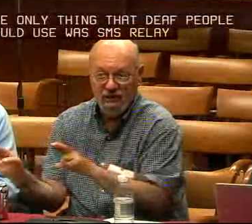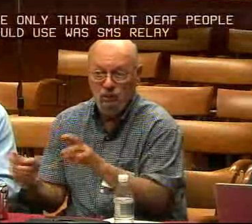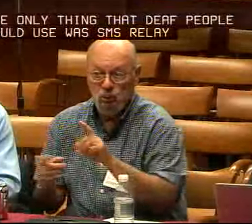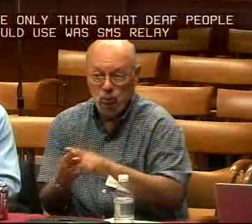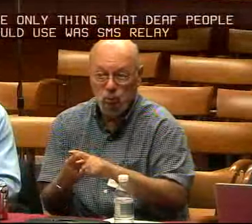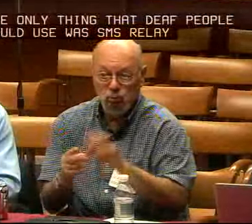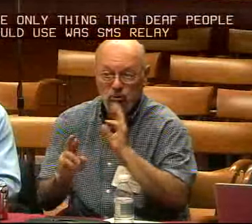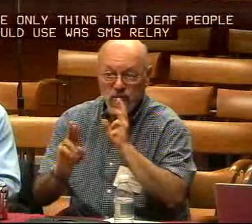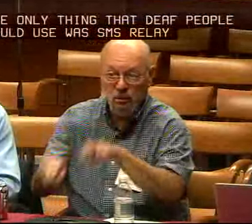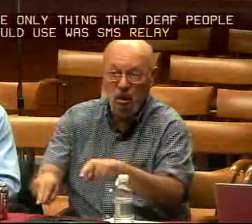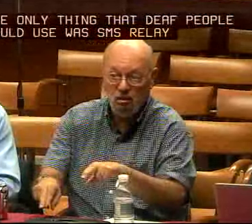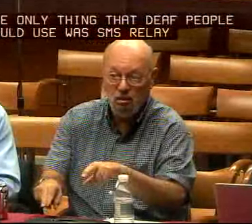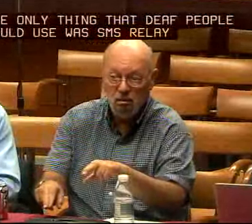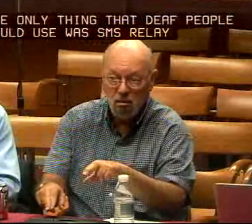By hearing people trying to use it.